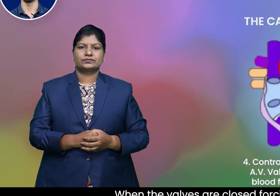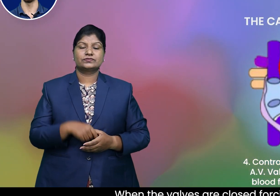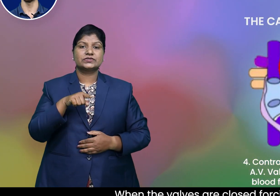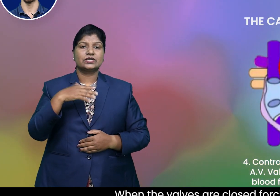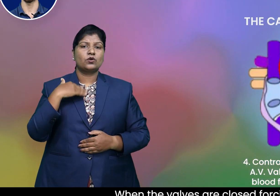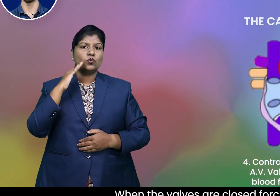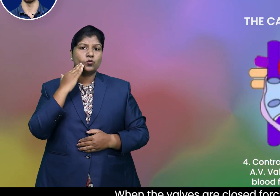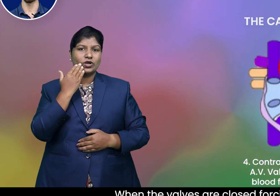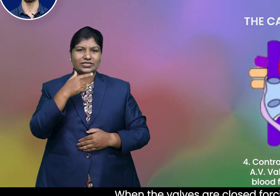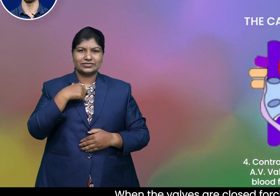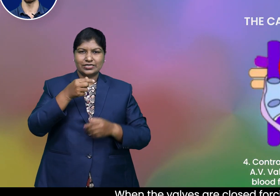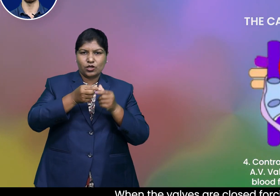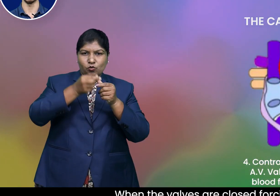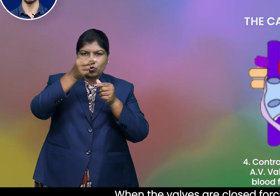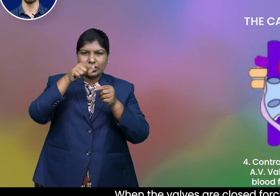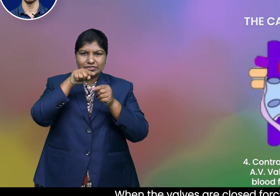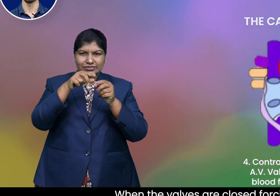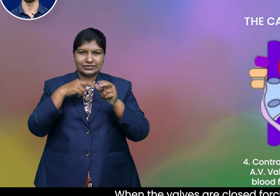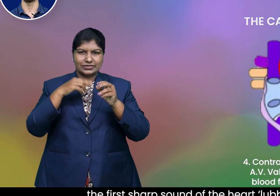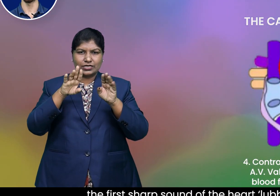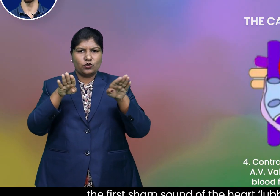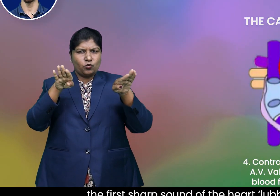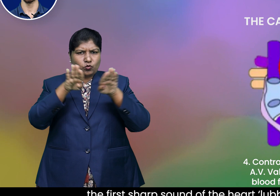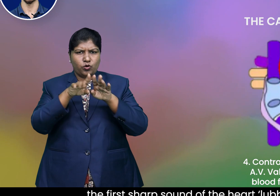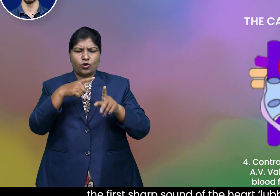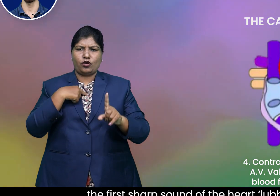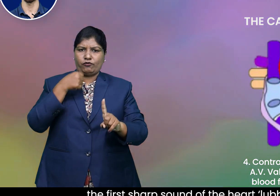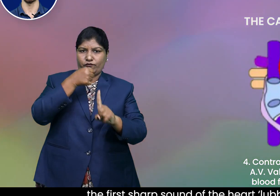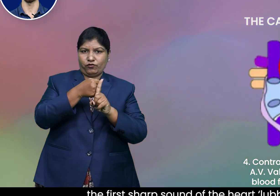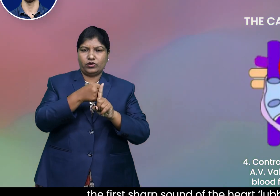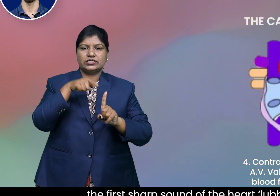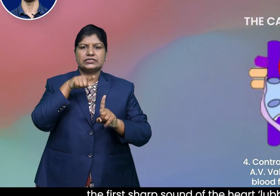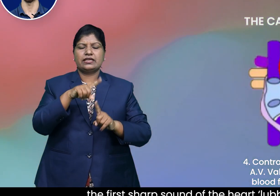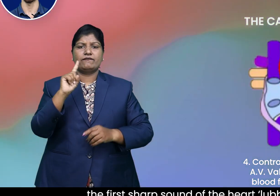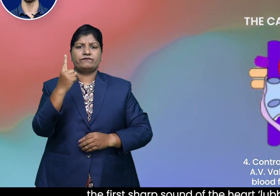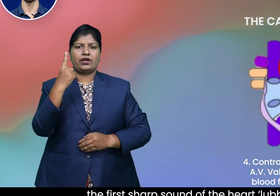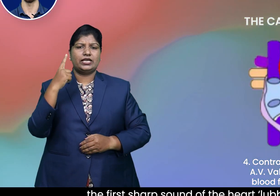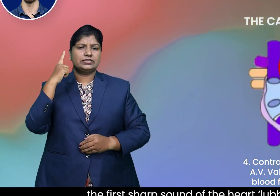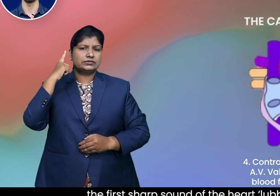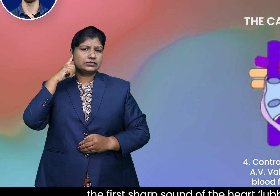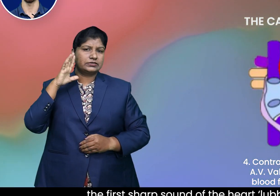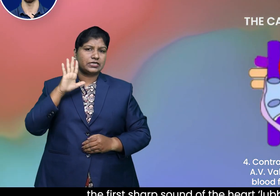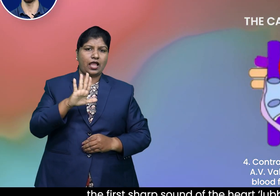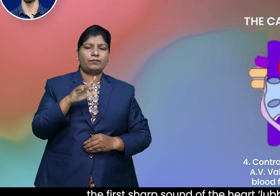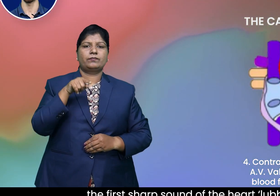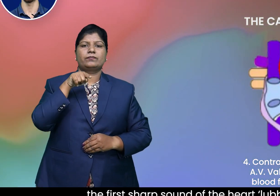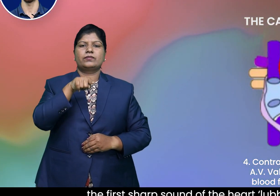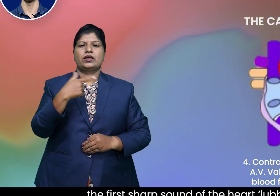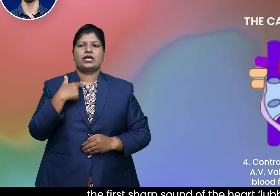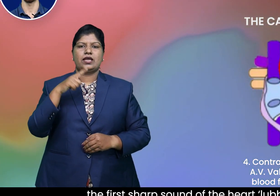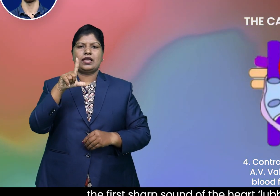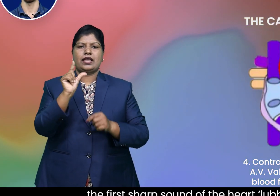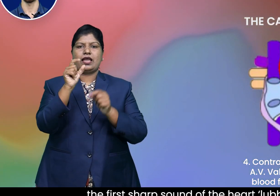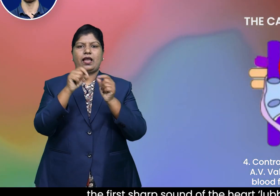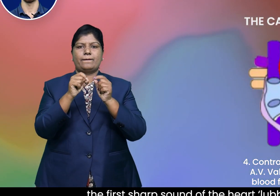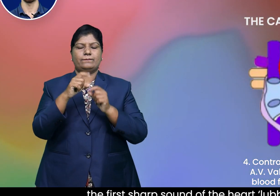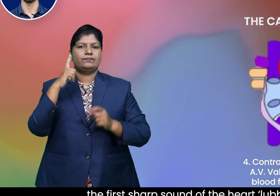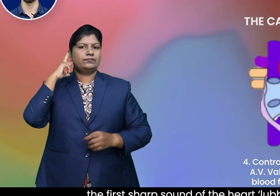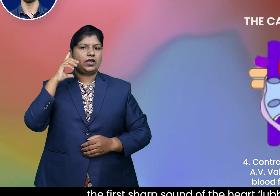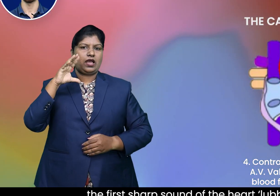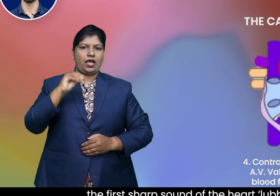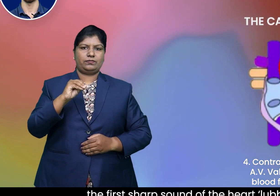When the valves are closed forcibly, the first sharp sound of the heart lub is heard.